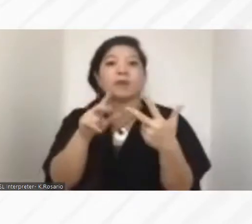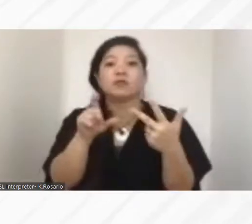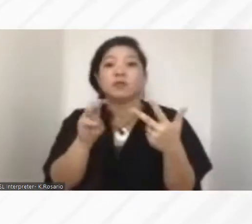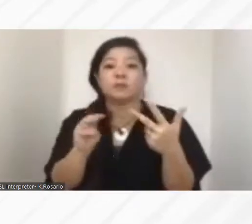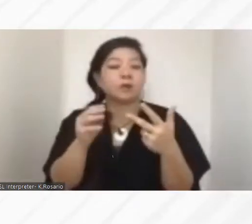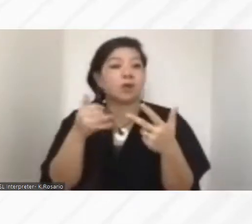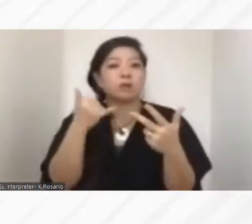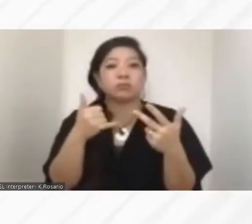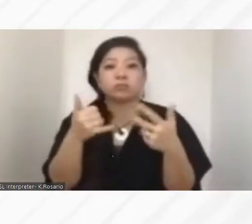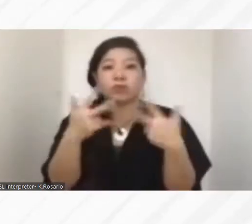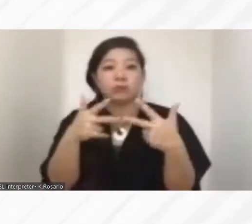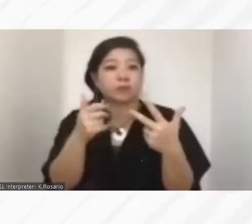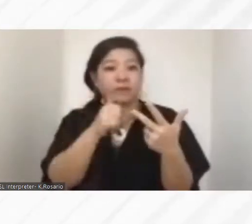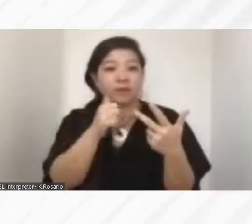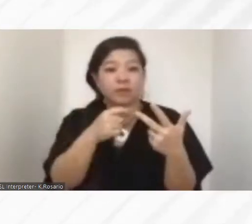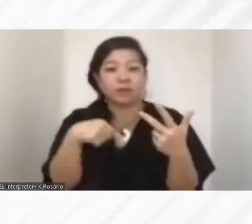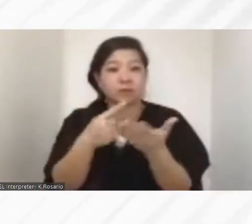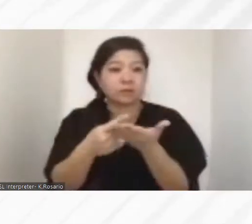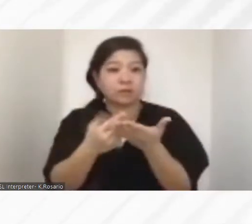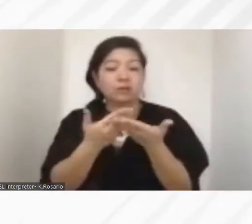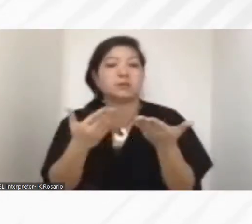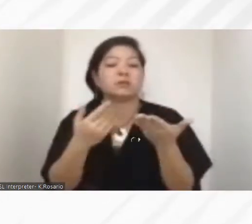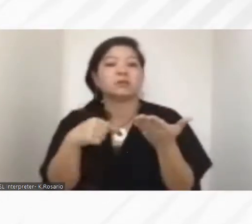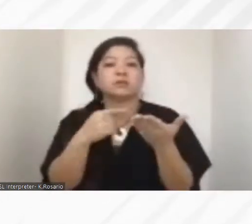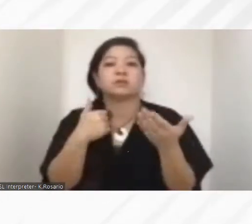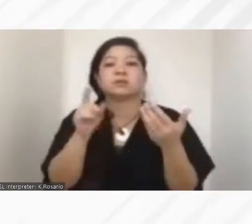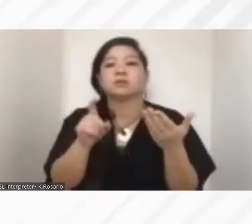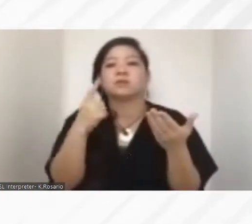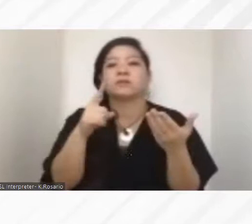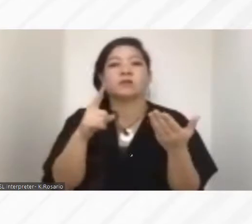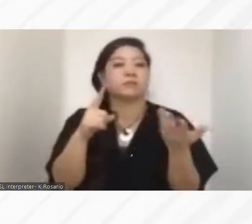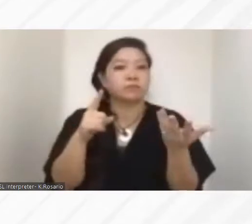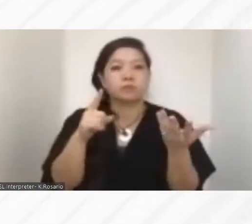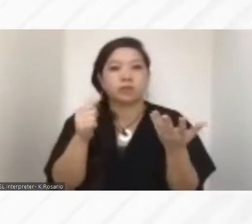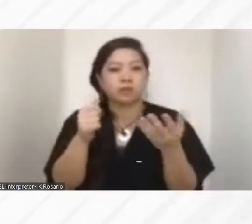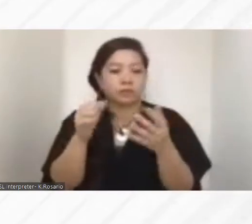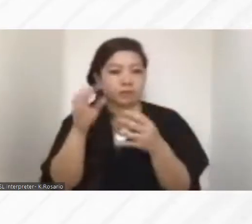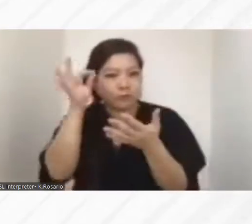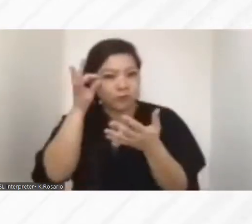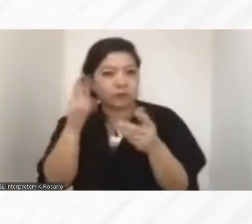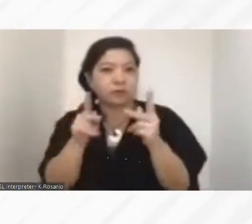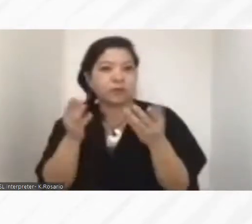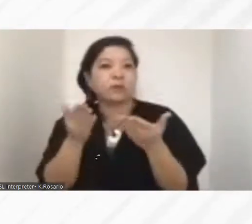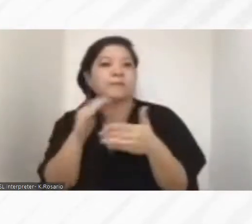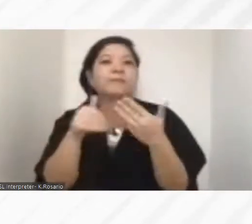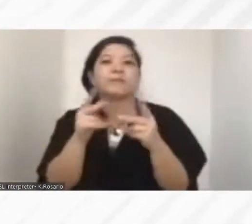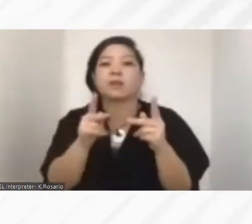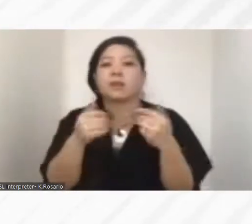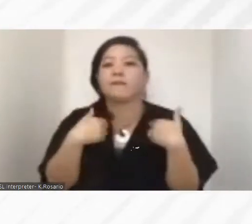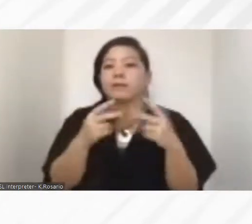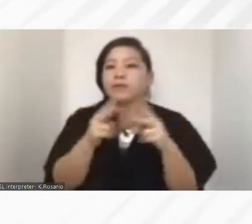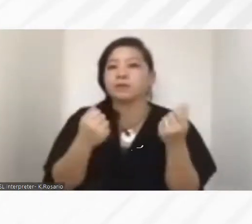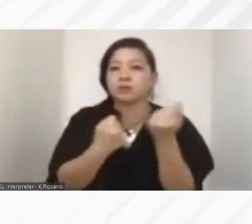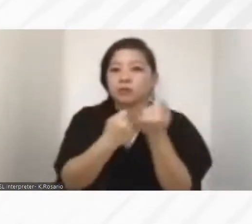Bearden. Recently, we also met with John Bartlett, again, a second time. Have all been very supportive